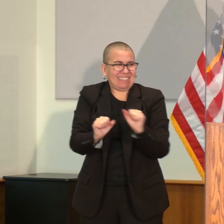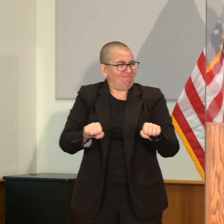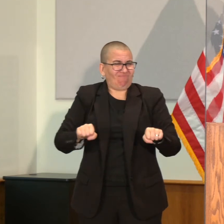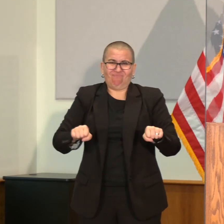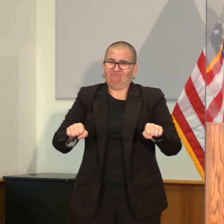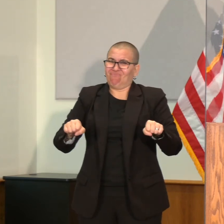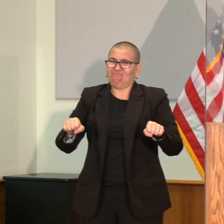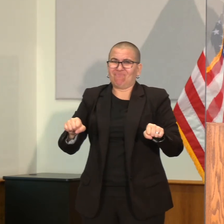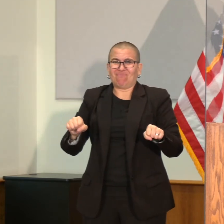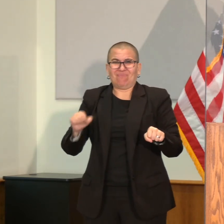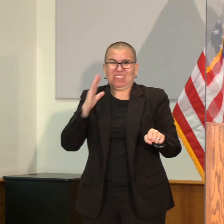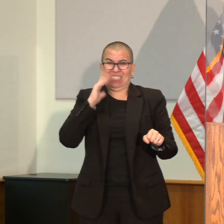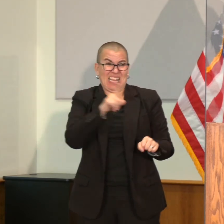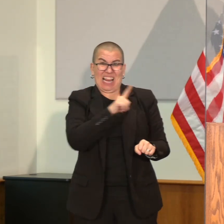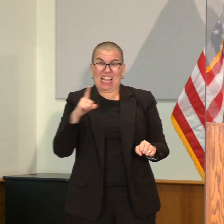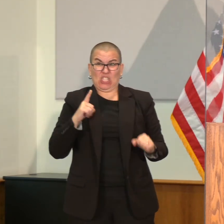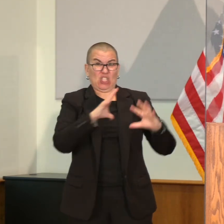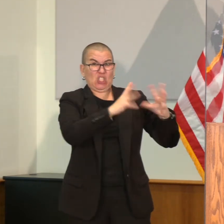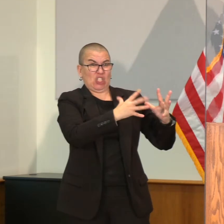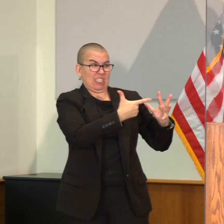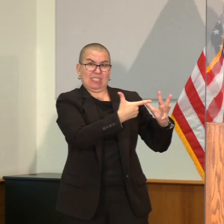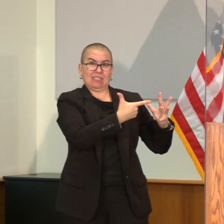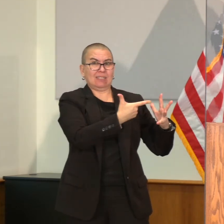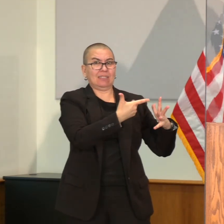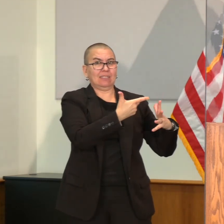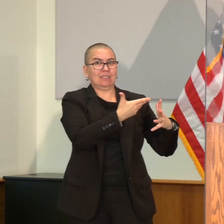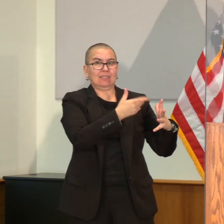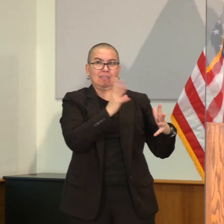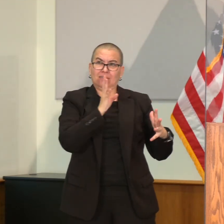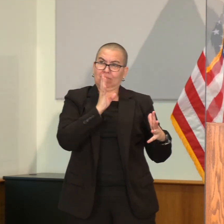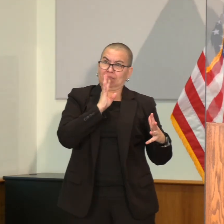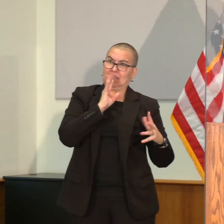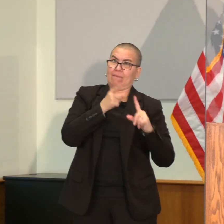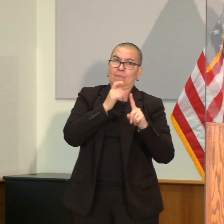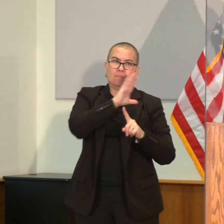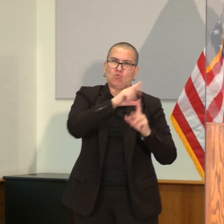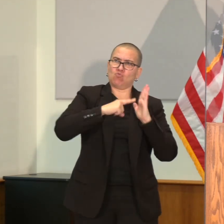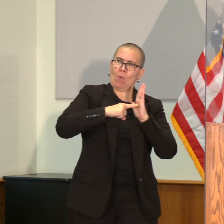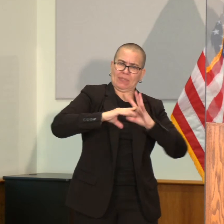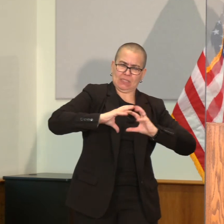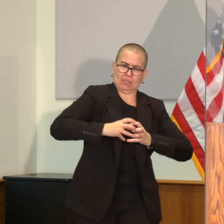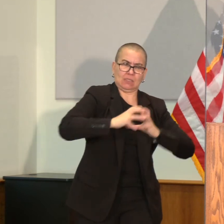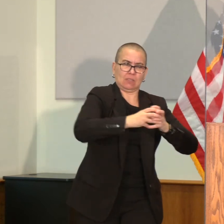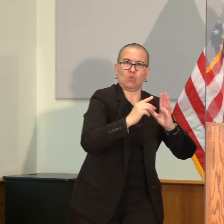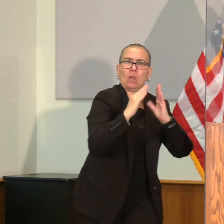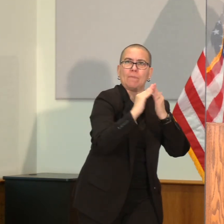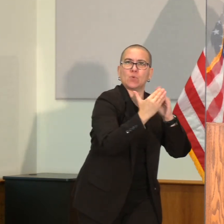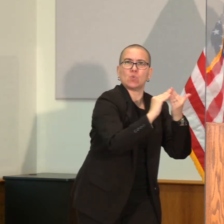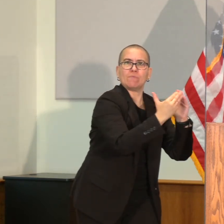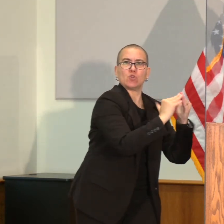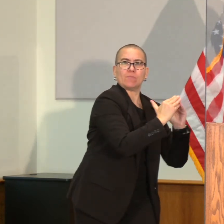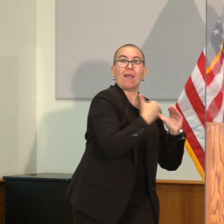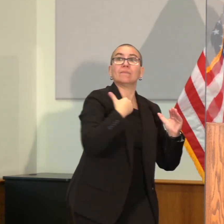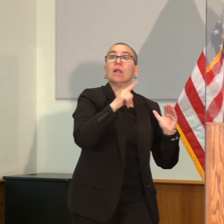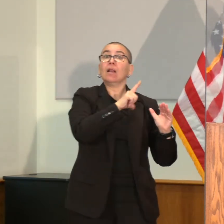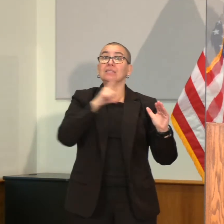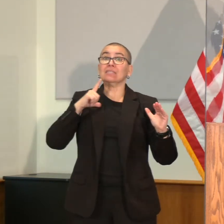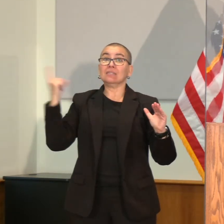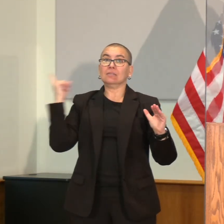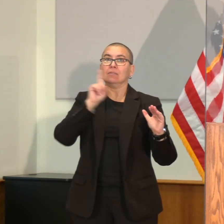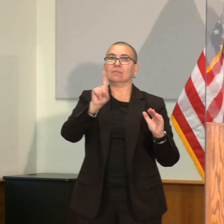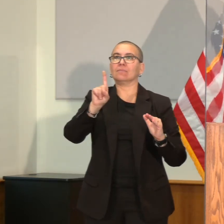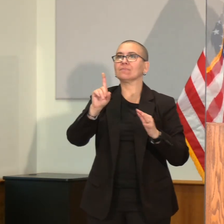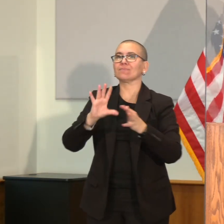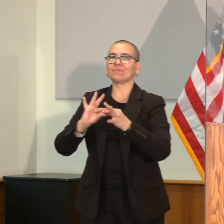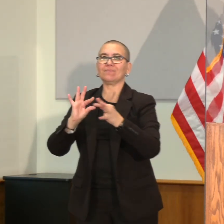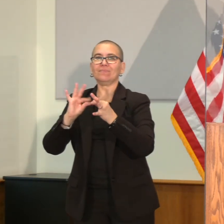legislators here who are speaking for their community. There's legislators here that are standing humbly in front of the people they